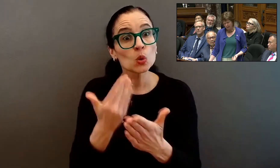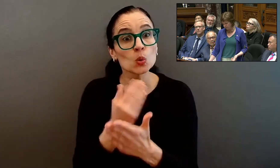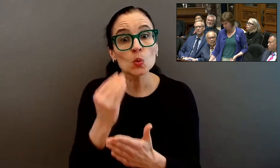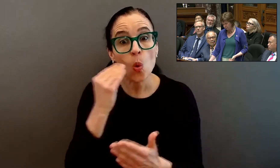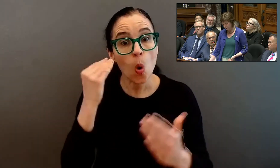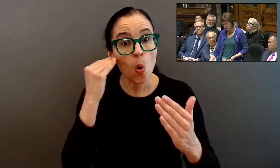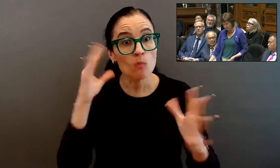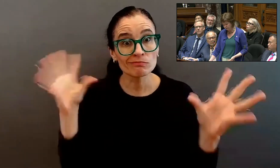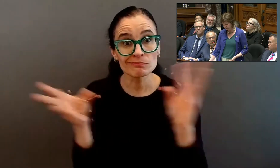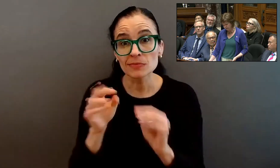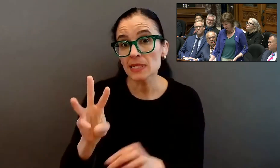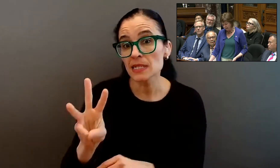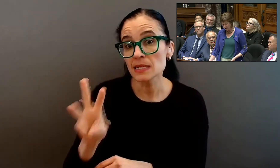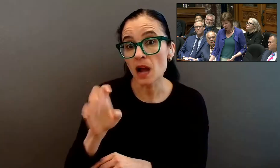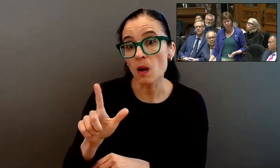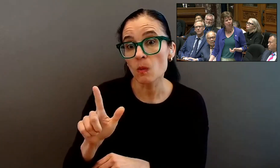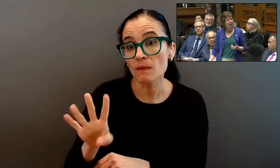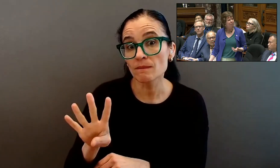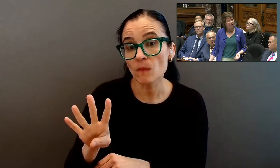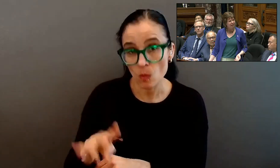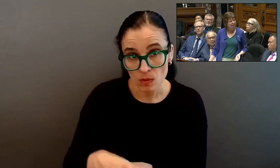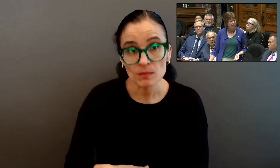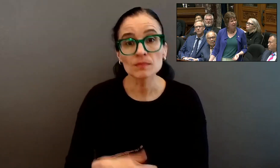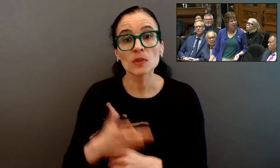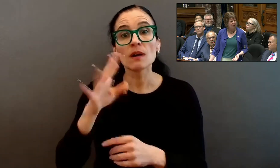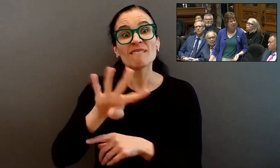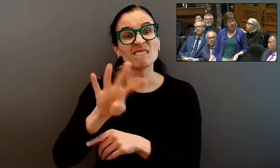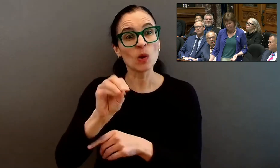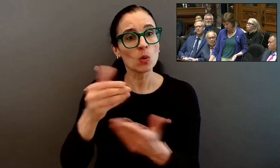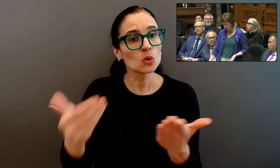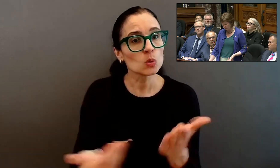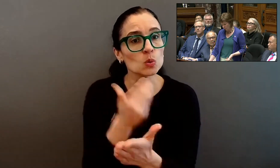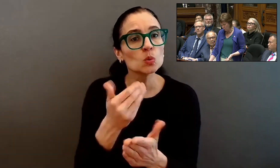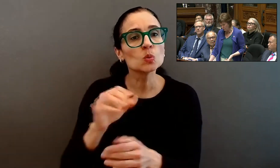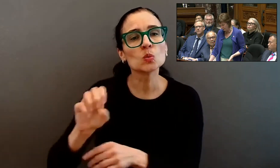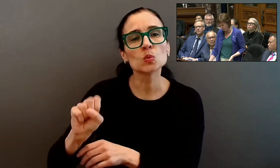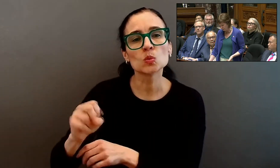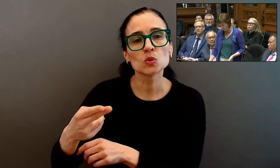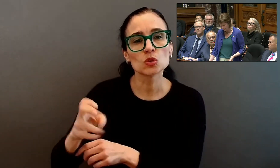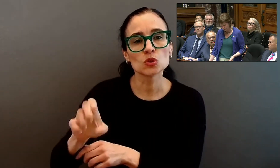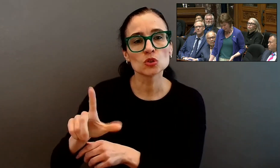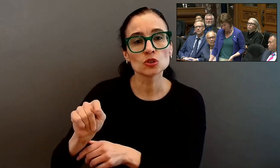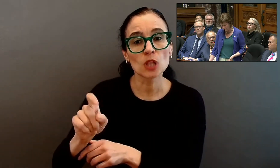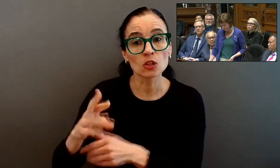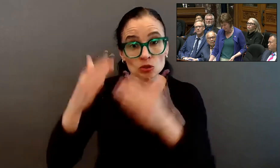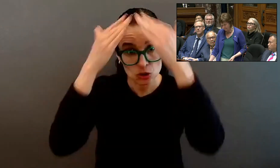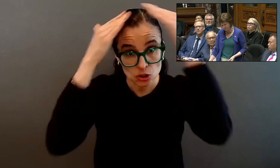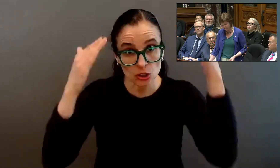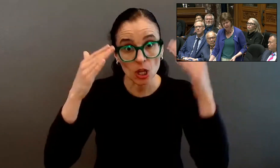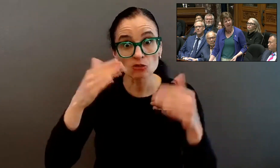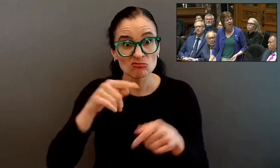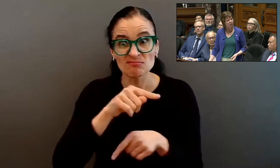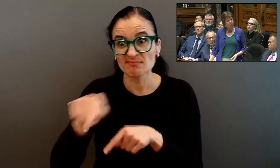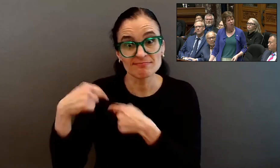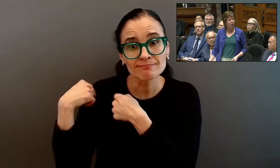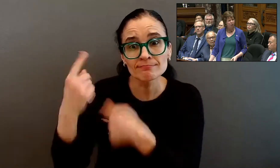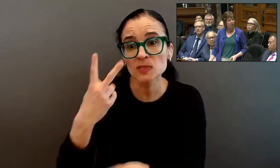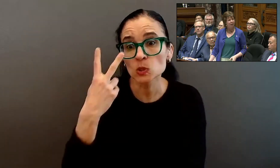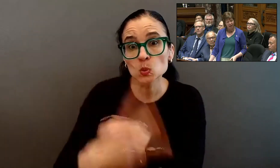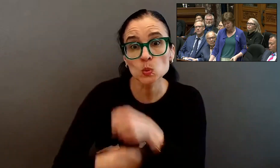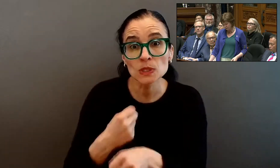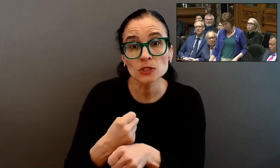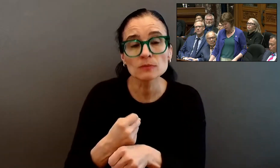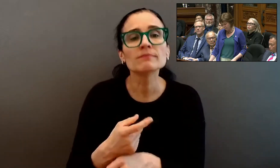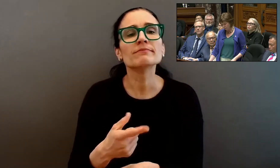over the last 2 years. Renovating existing SRO units to improve health and safety, housing close